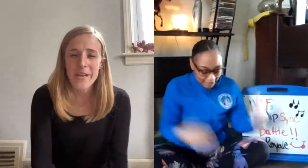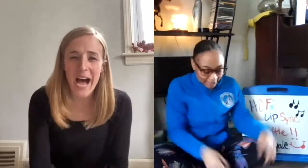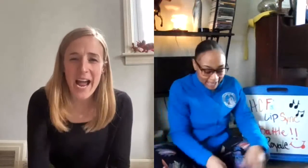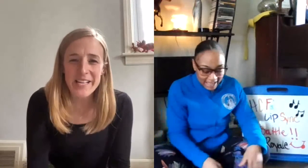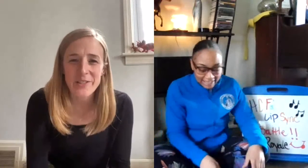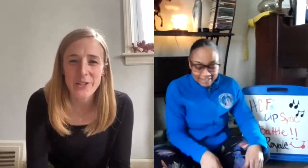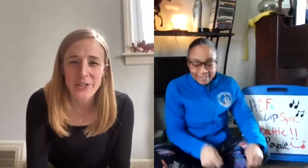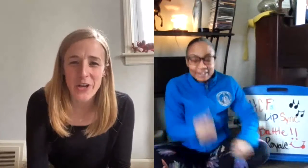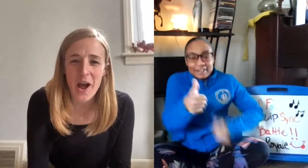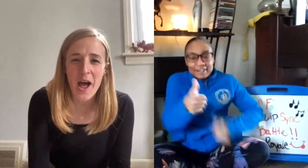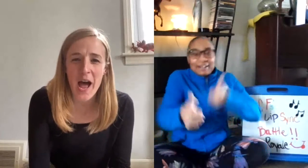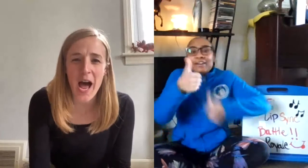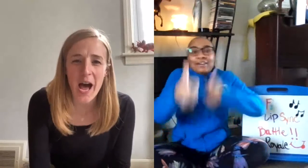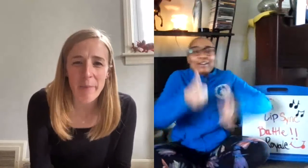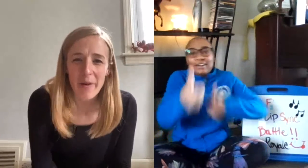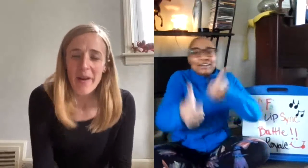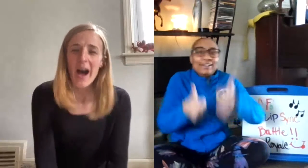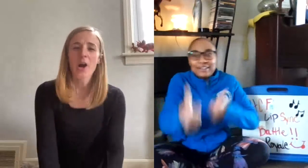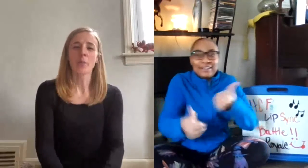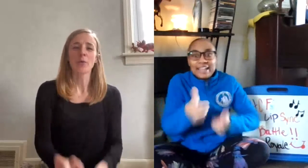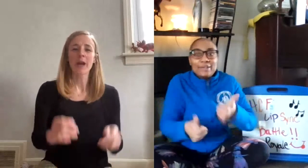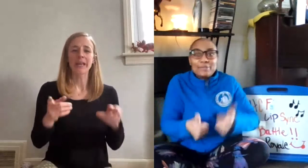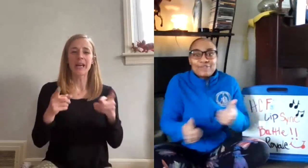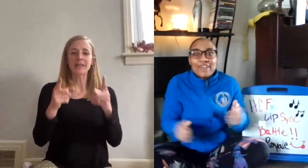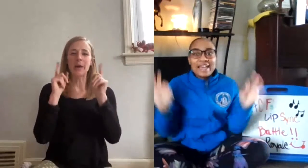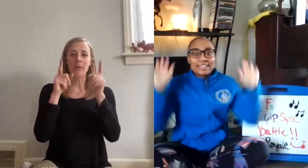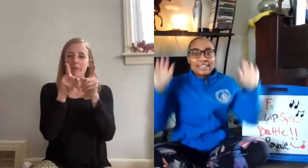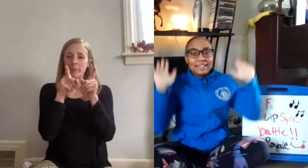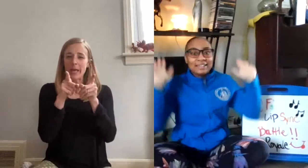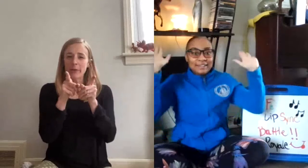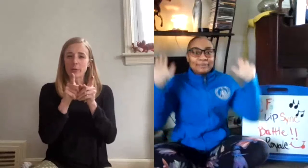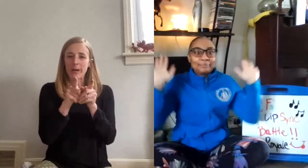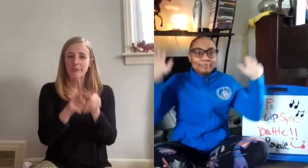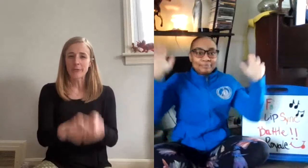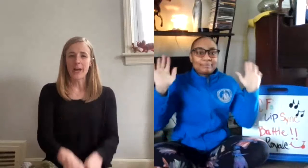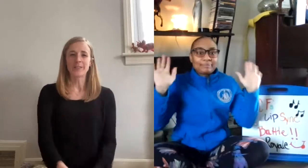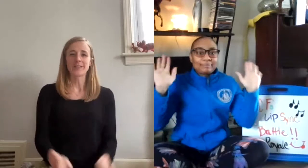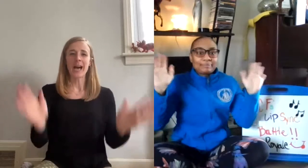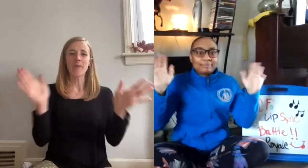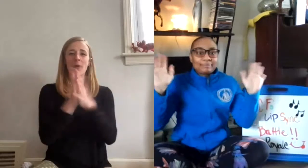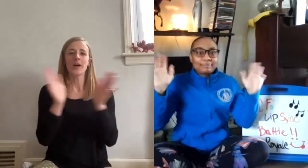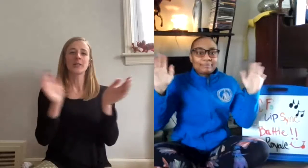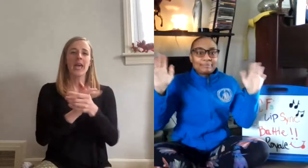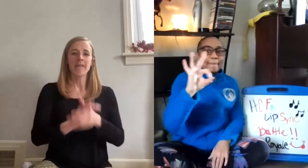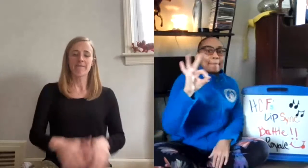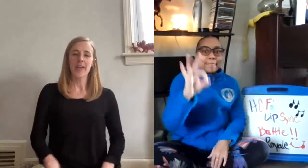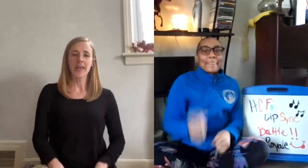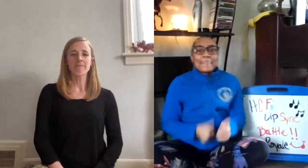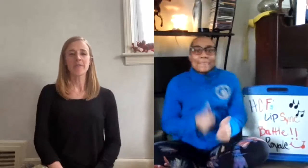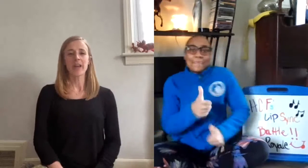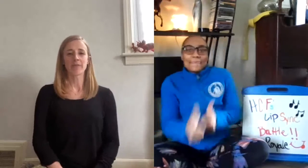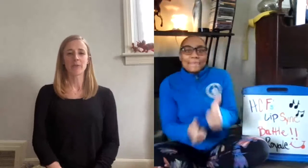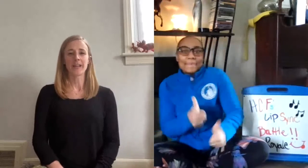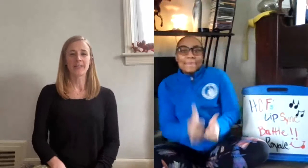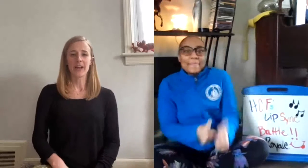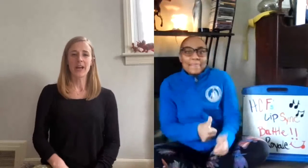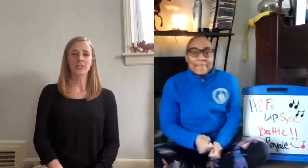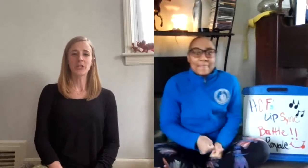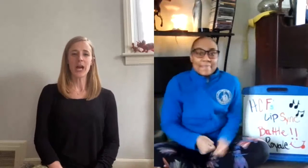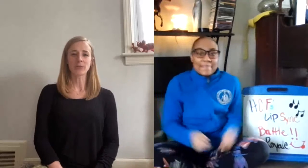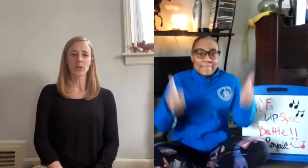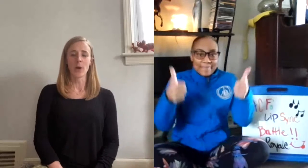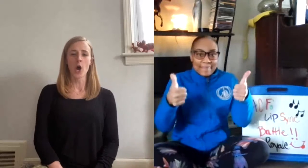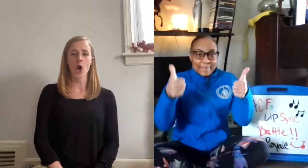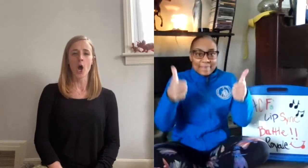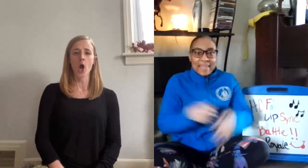That one made nice job. I hope you recognize that one from playgroup, my friends. That was a fan favorite right there.